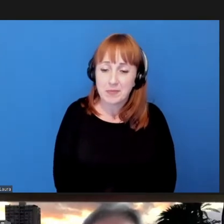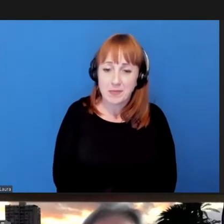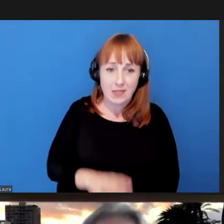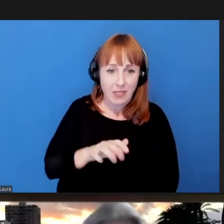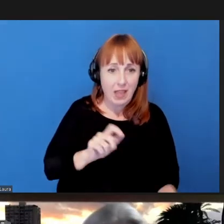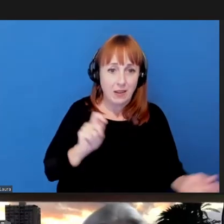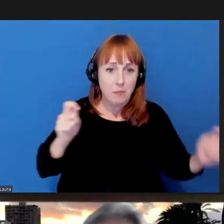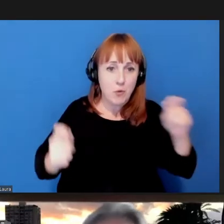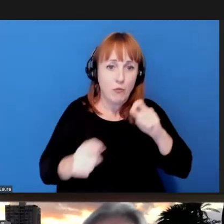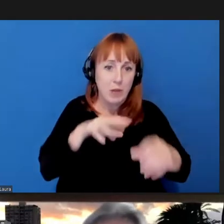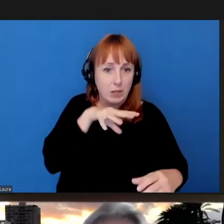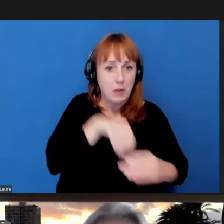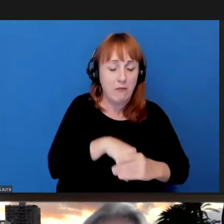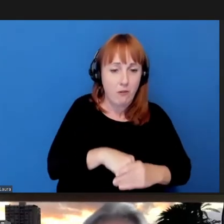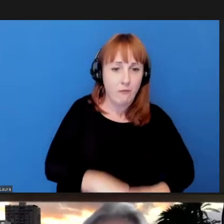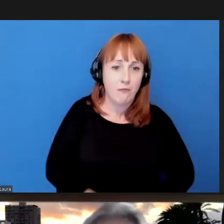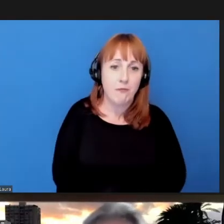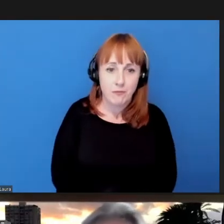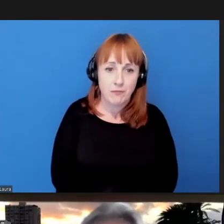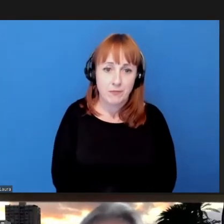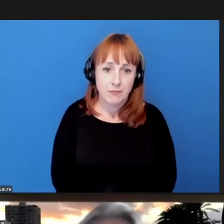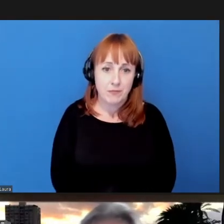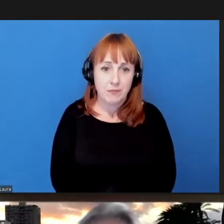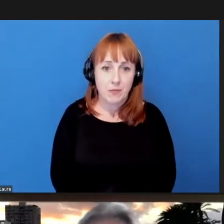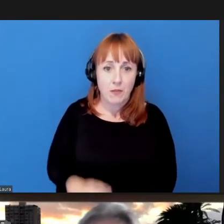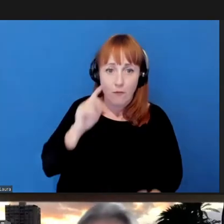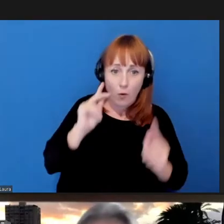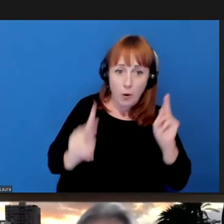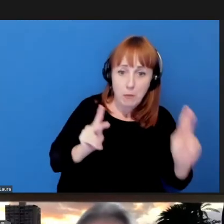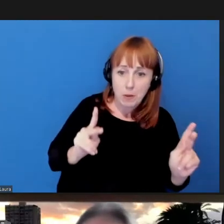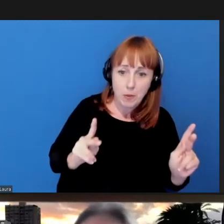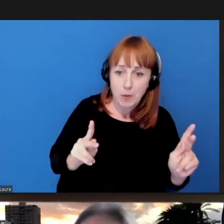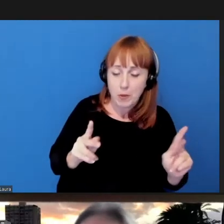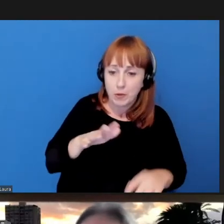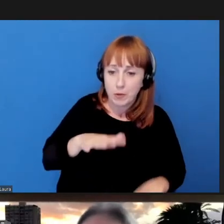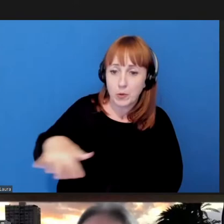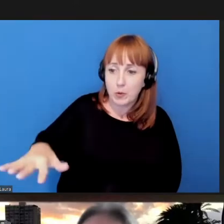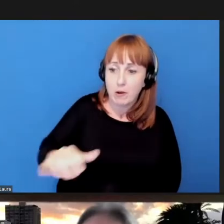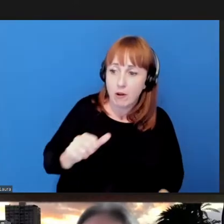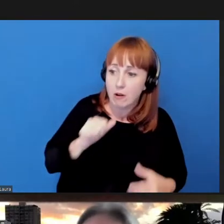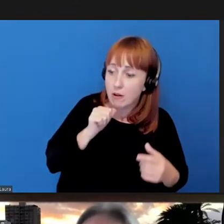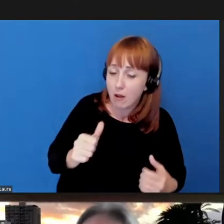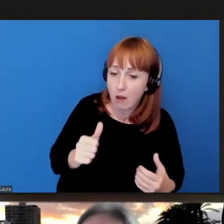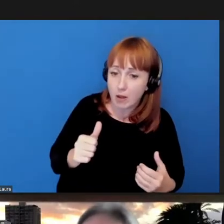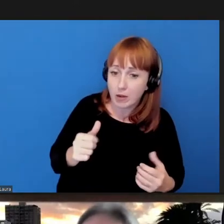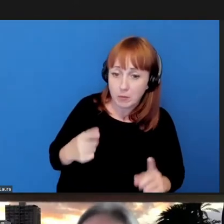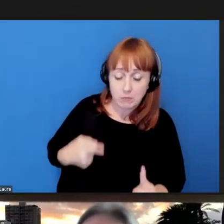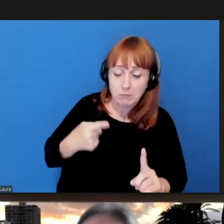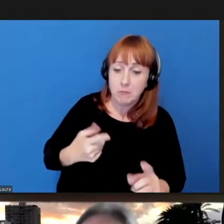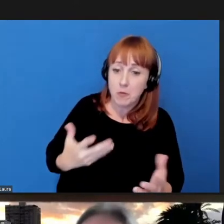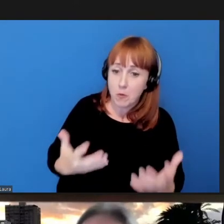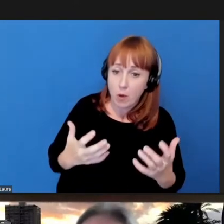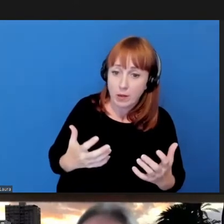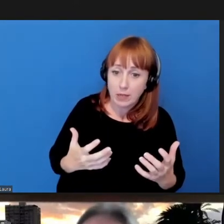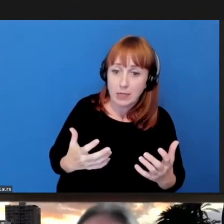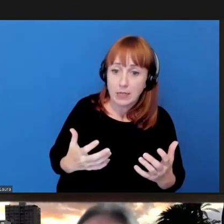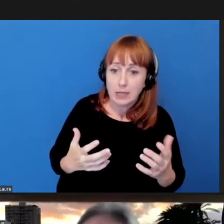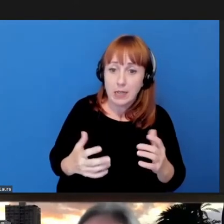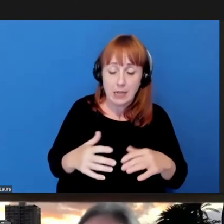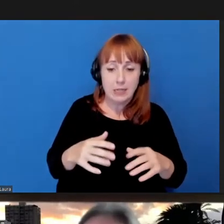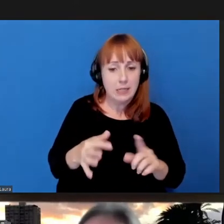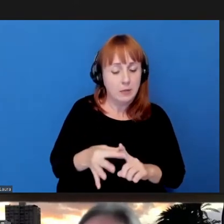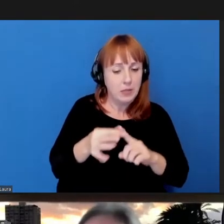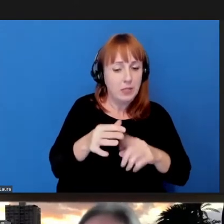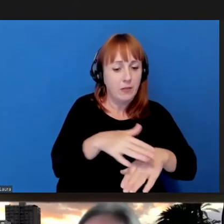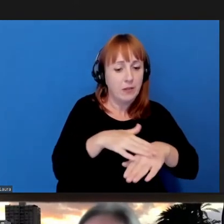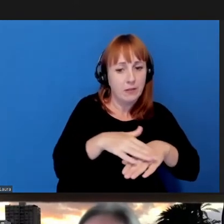movement. And so for people who are not, but who want to be, and particularly sort of nascent Indigenous scholars,